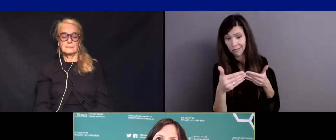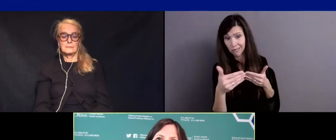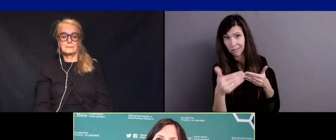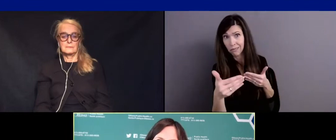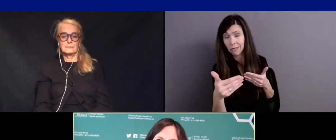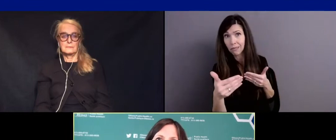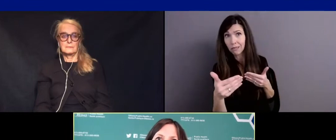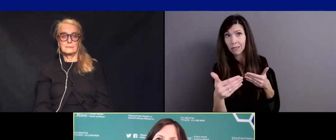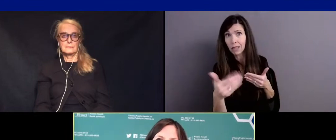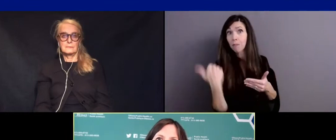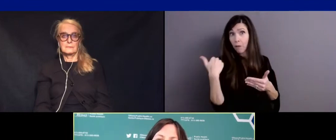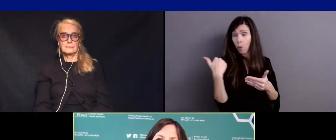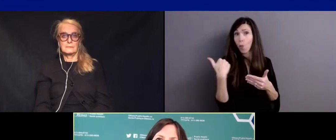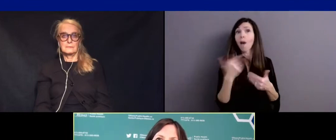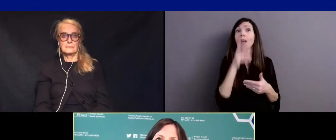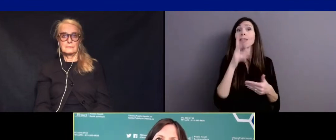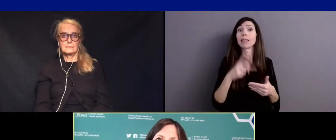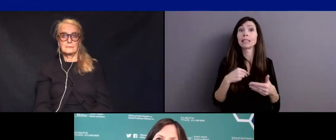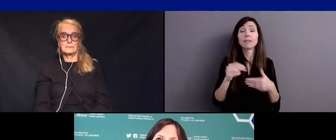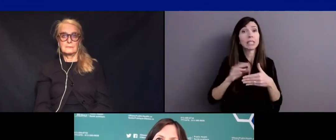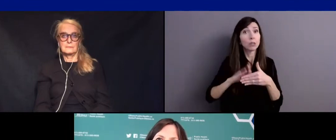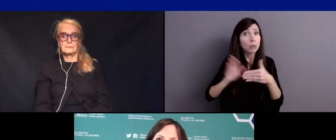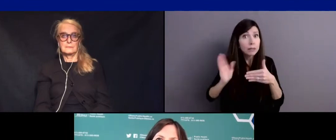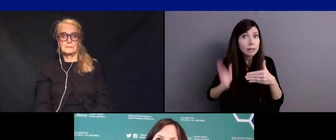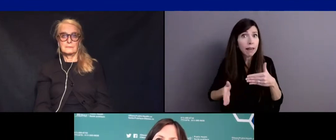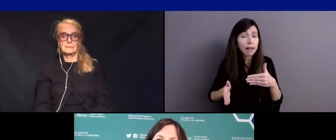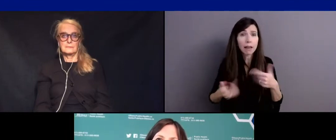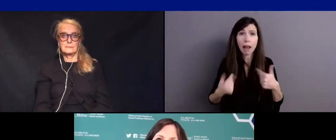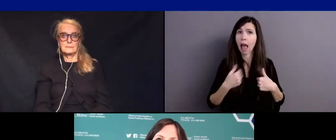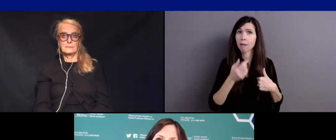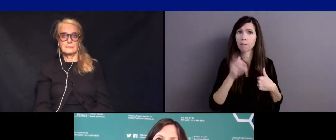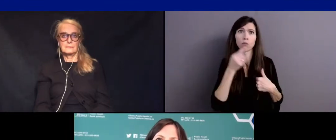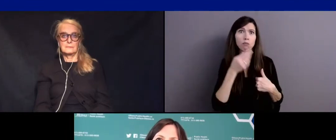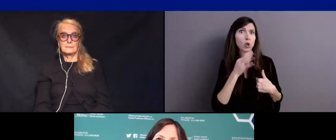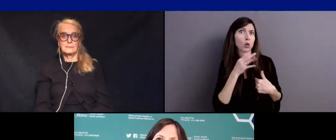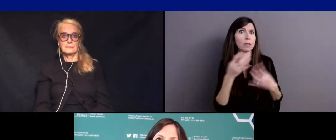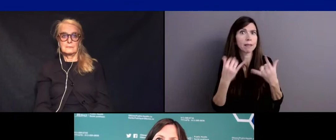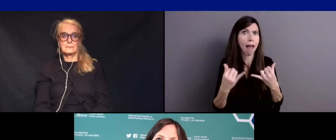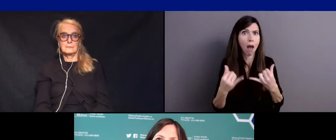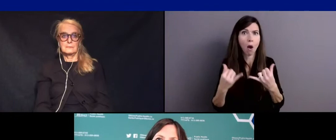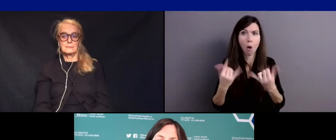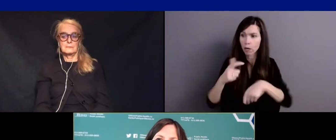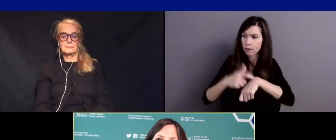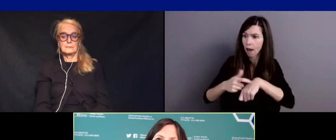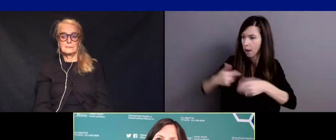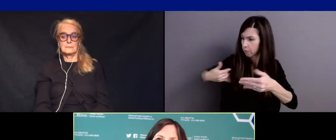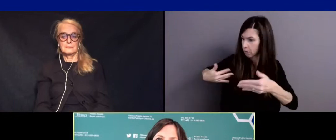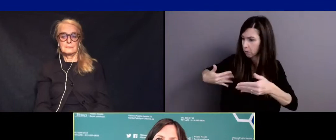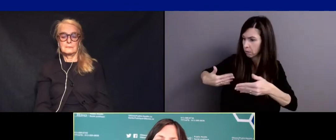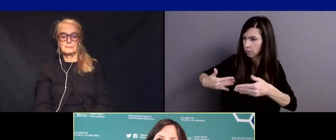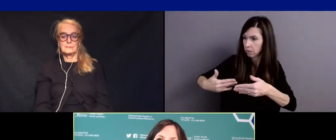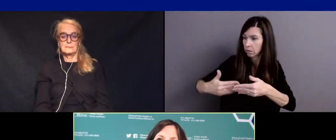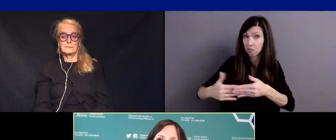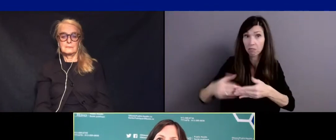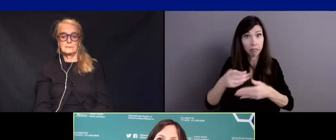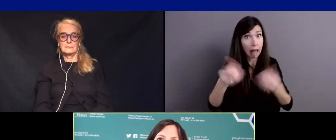weekend, if Ottawa Public Health is seeing any transmission linked to gatherings over the weekend?